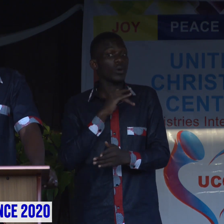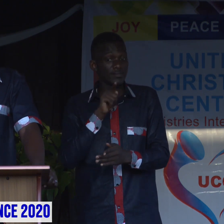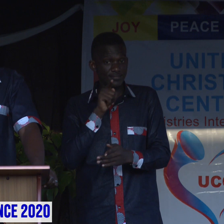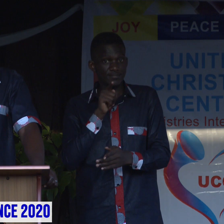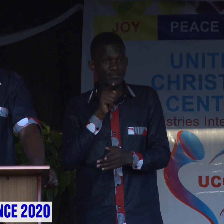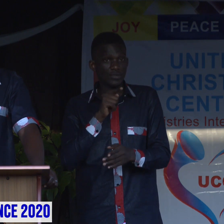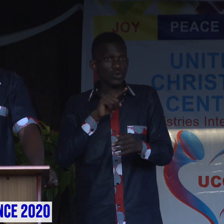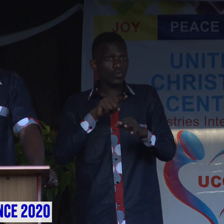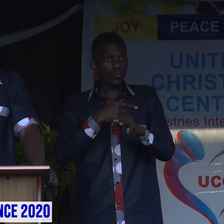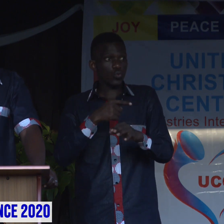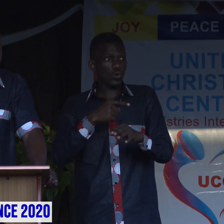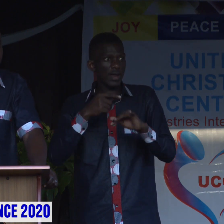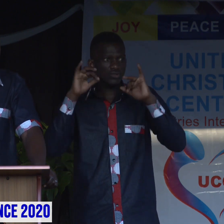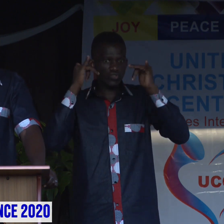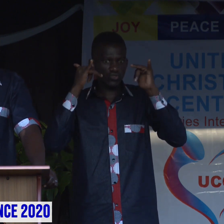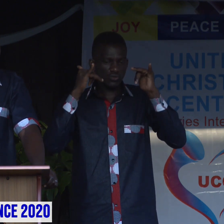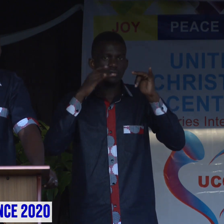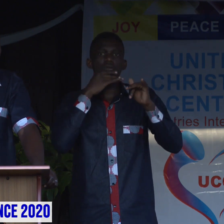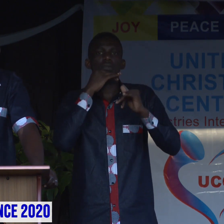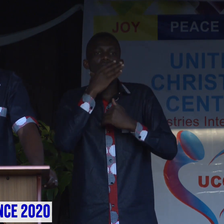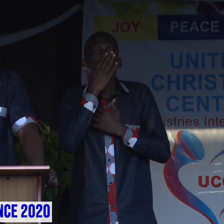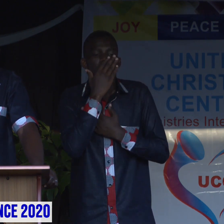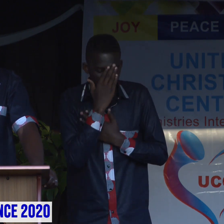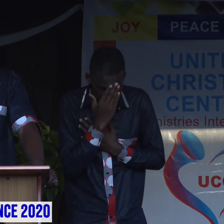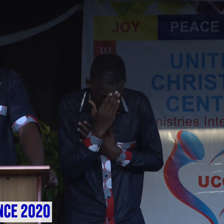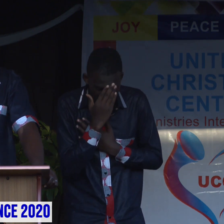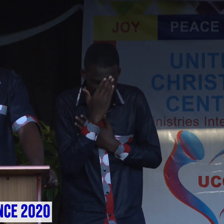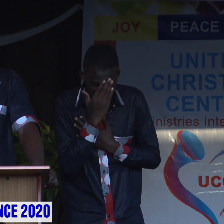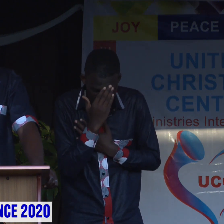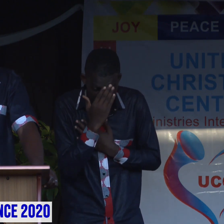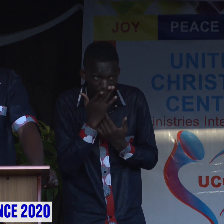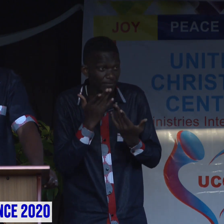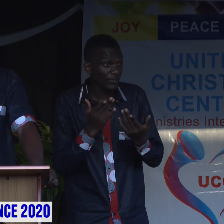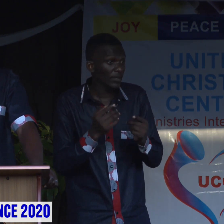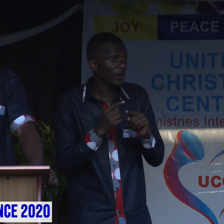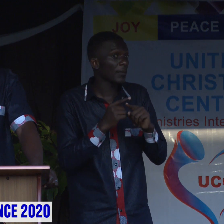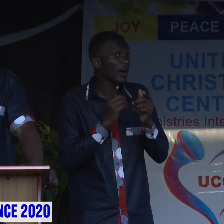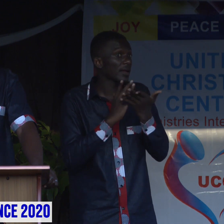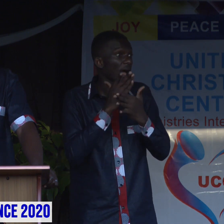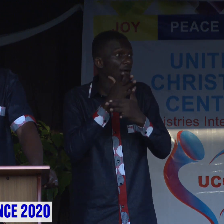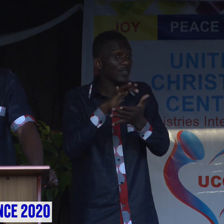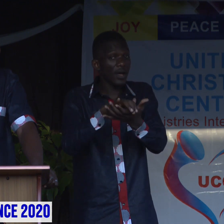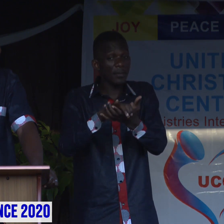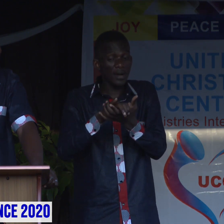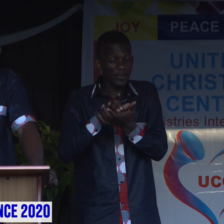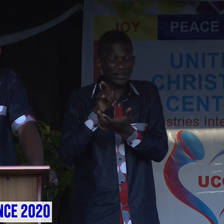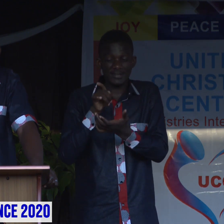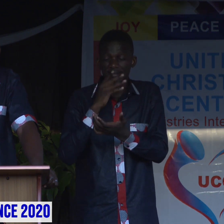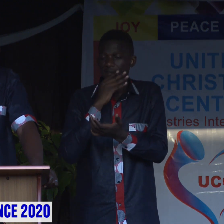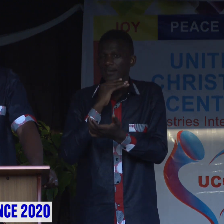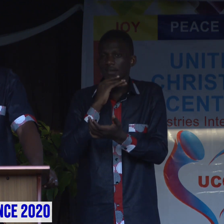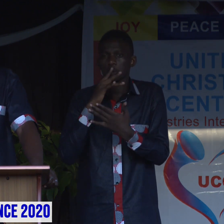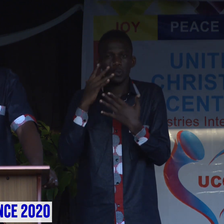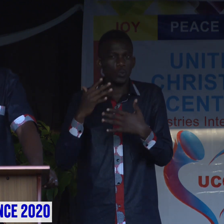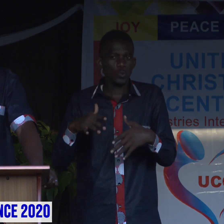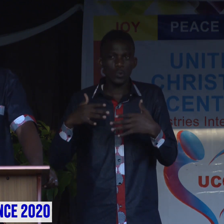one I love. Bwenaba mbogola nga agamba hey. When I back at him, he will just go down. Ogendo sanga gai. But when you get there,